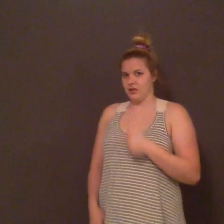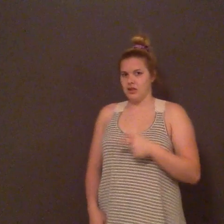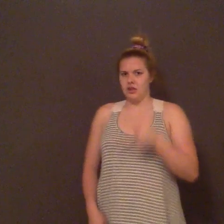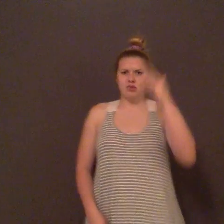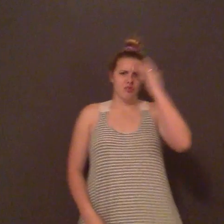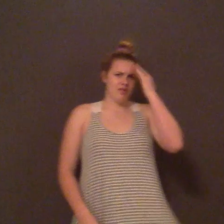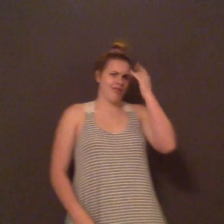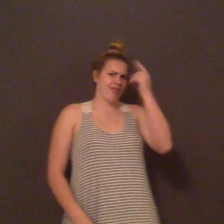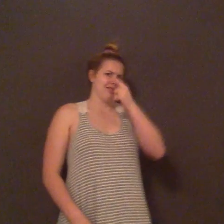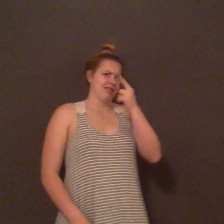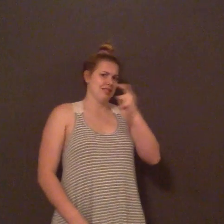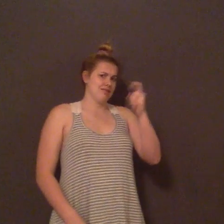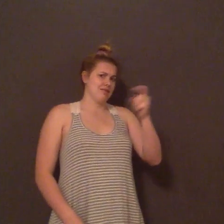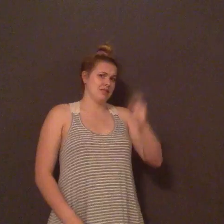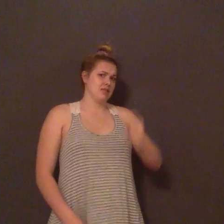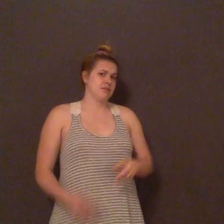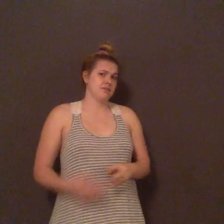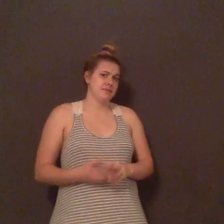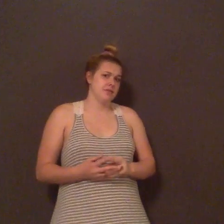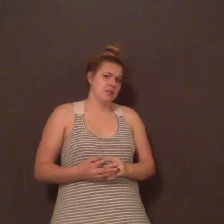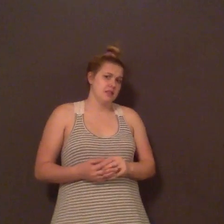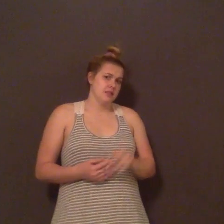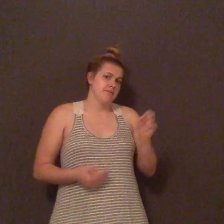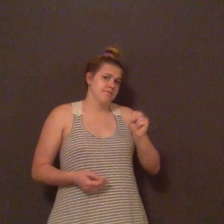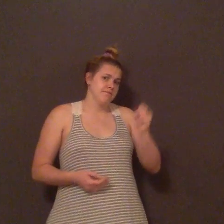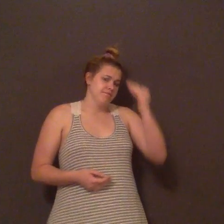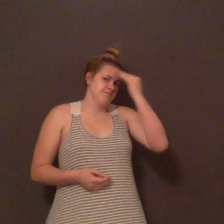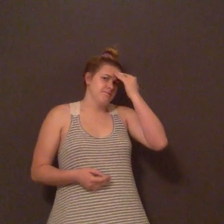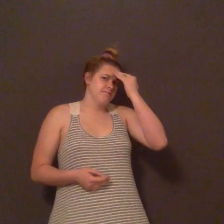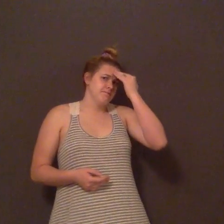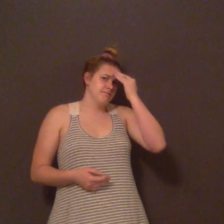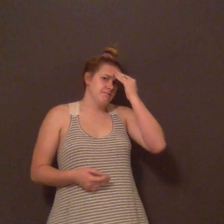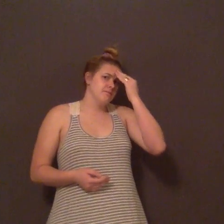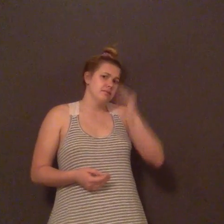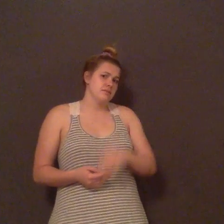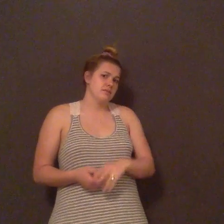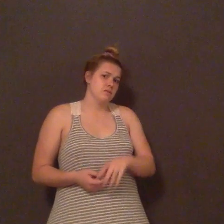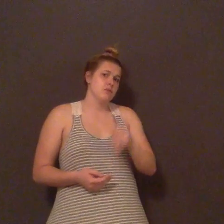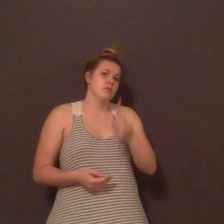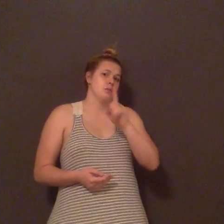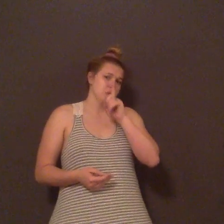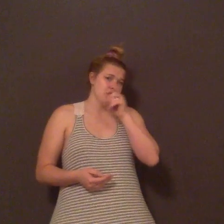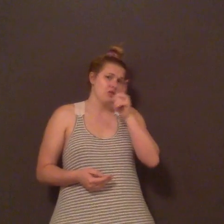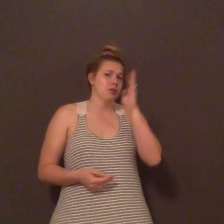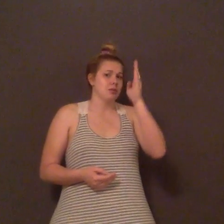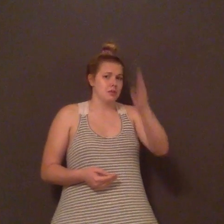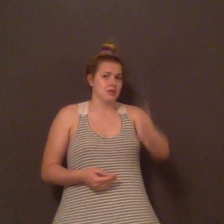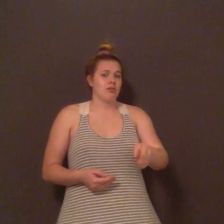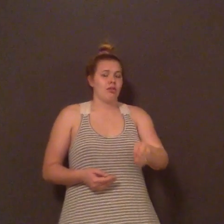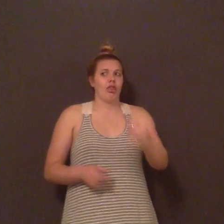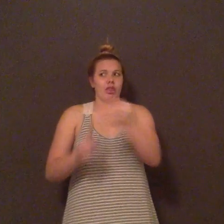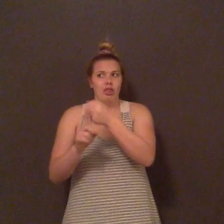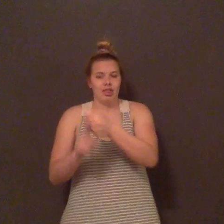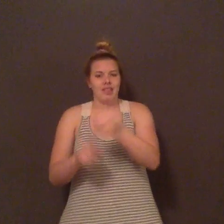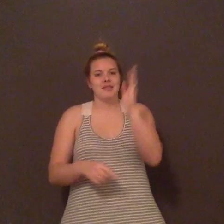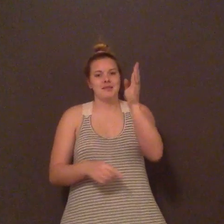it. Yeah, I know. I'll get him back. Get him one for me while you're at it, will you? You got it. You